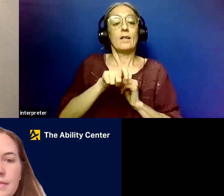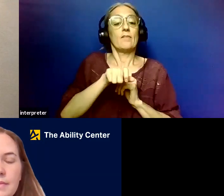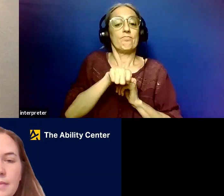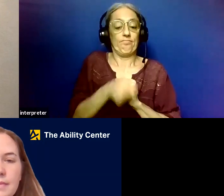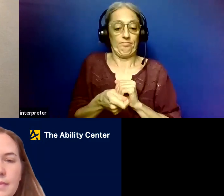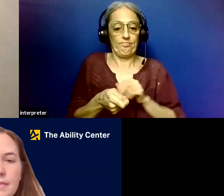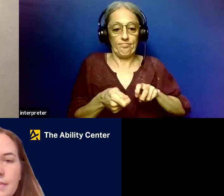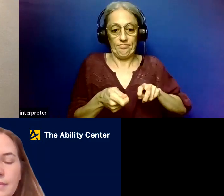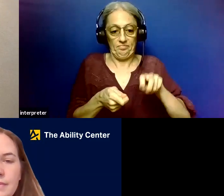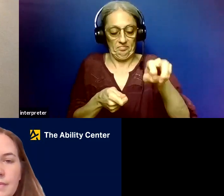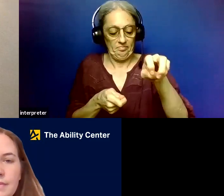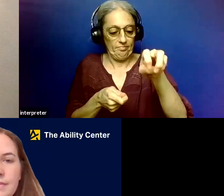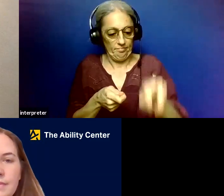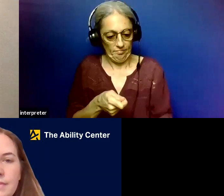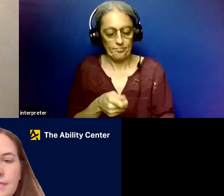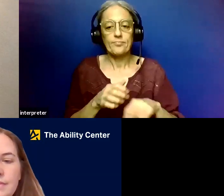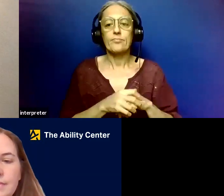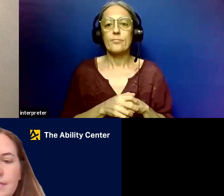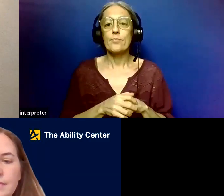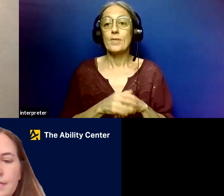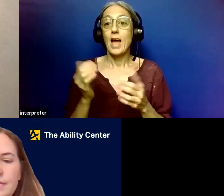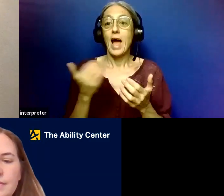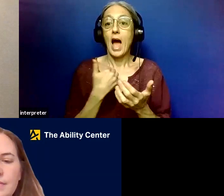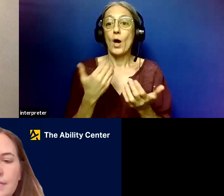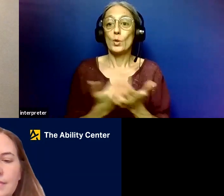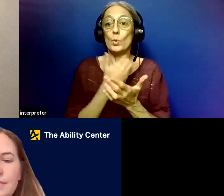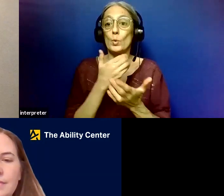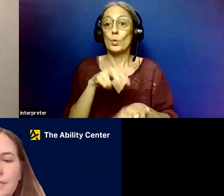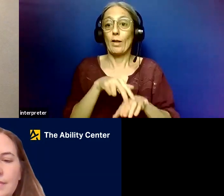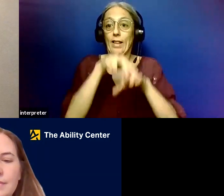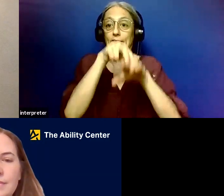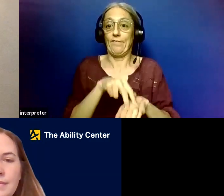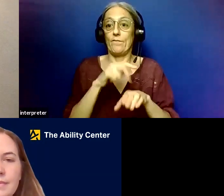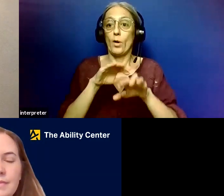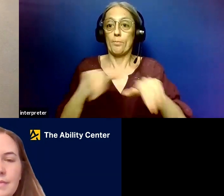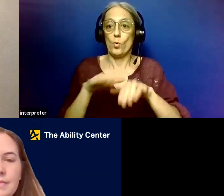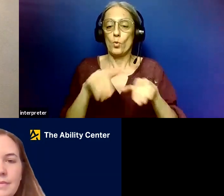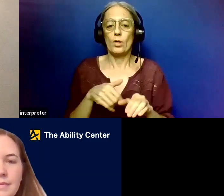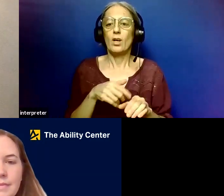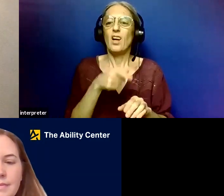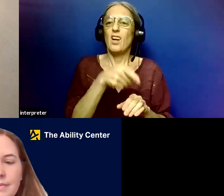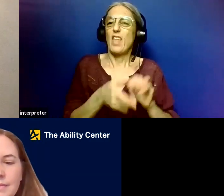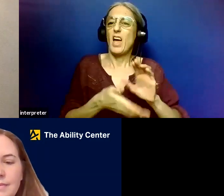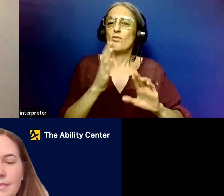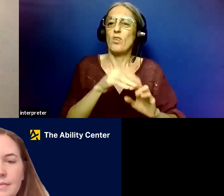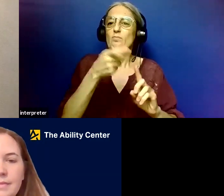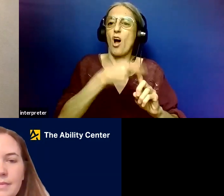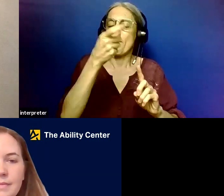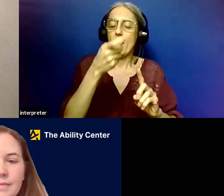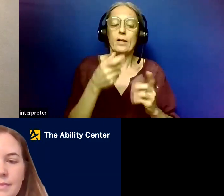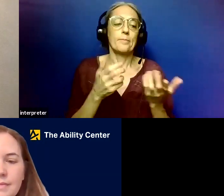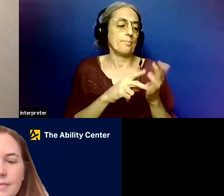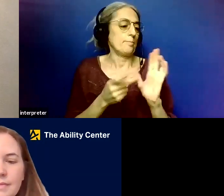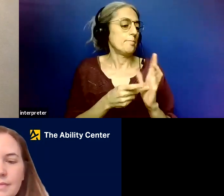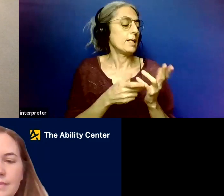And what we do with our new lifts in our pools, they are self-operable. They go and get the key from a lifeguard or